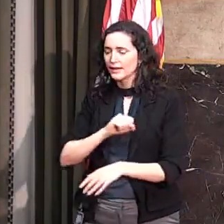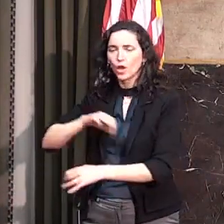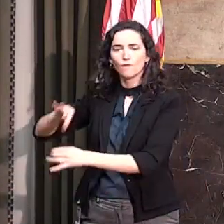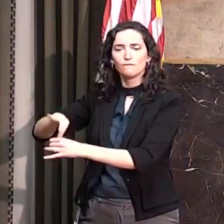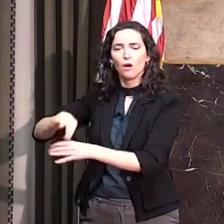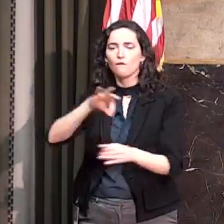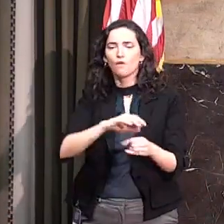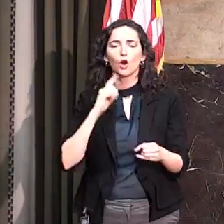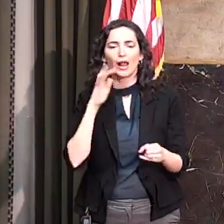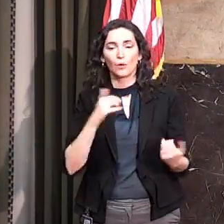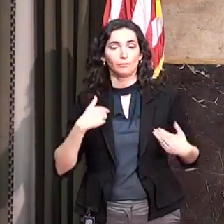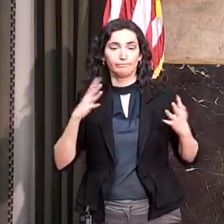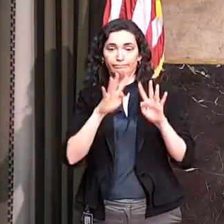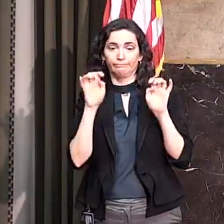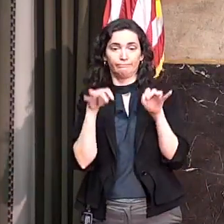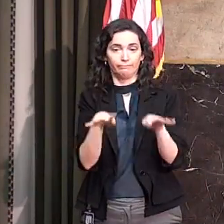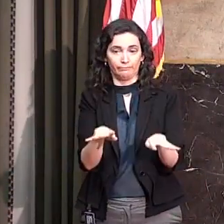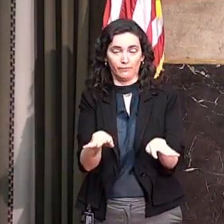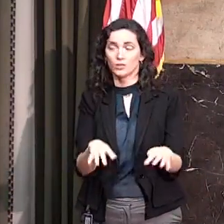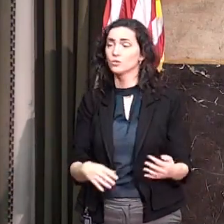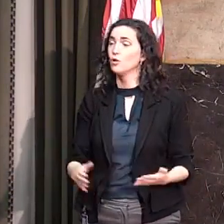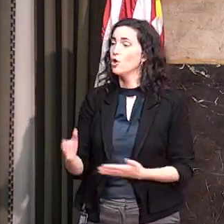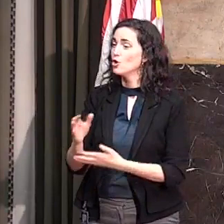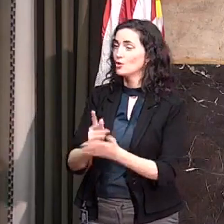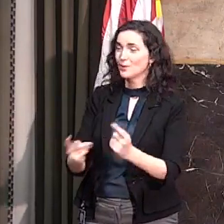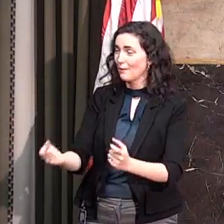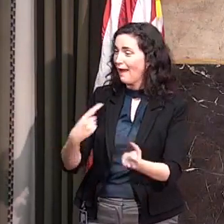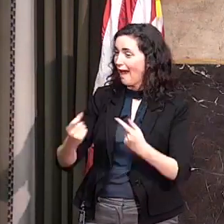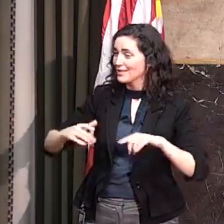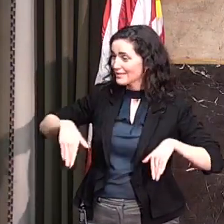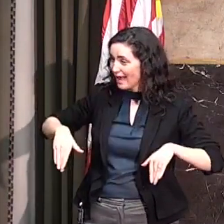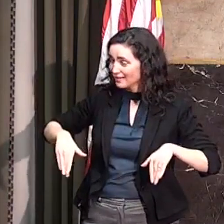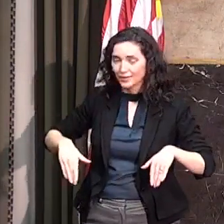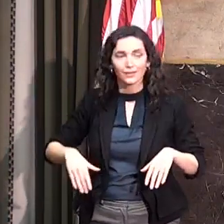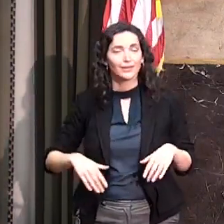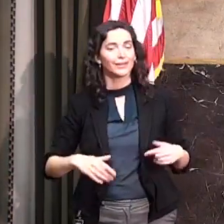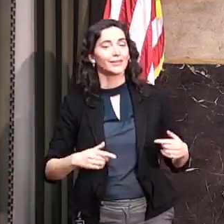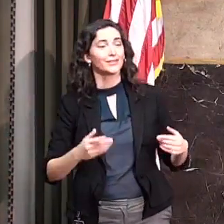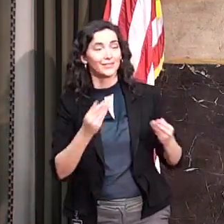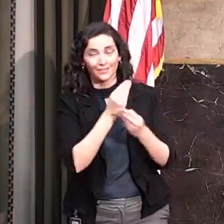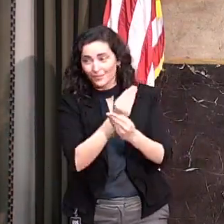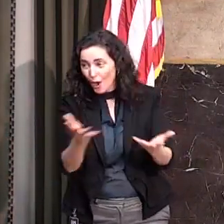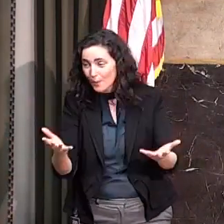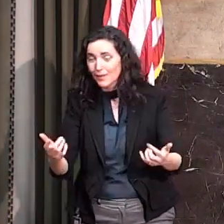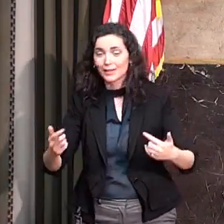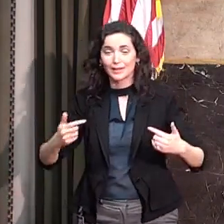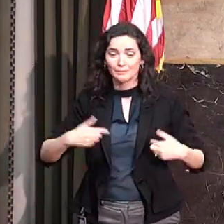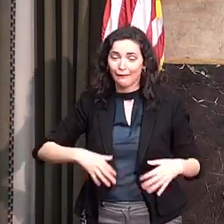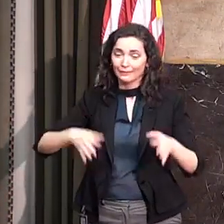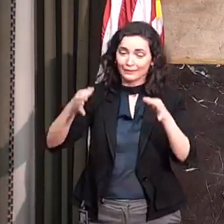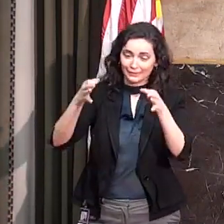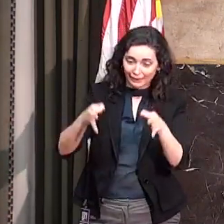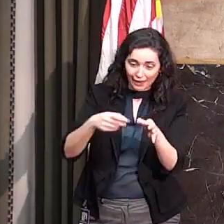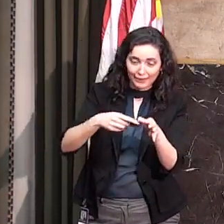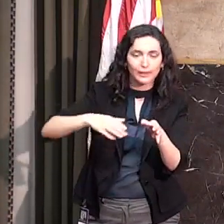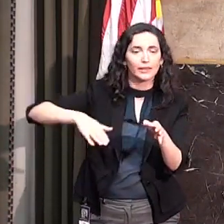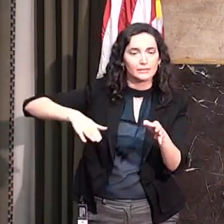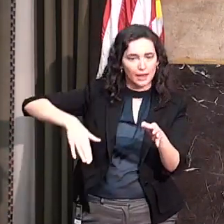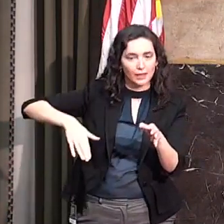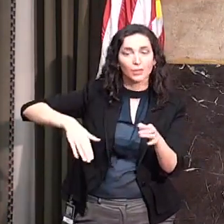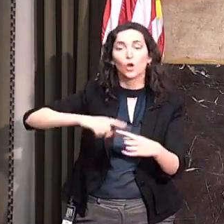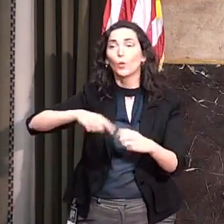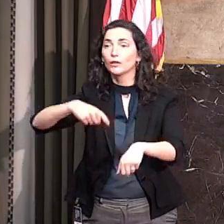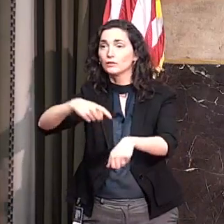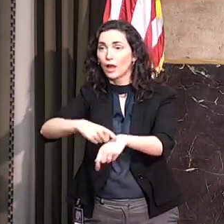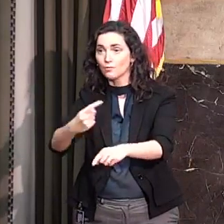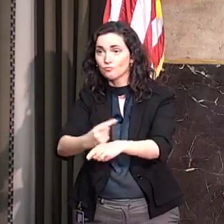simple answer to the questions that haven't been asked yet is I haven't made a decision. But at the appropriate time, I will certainly